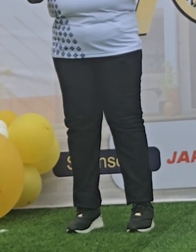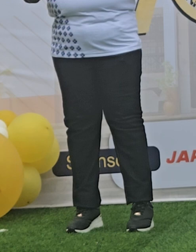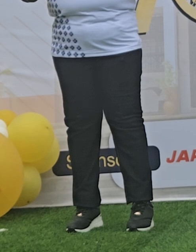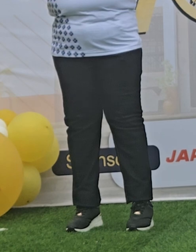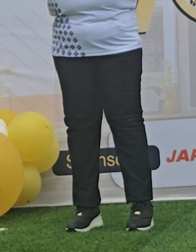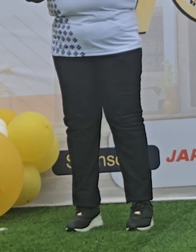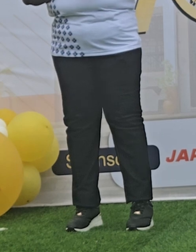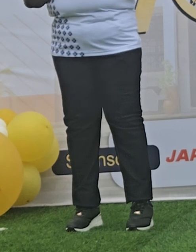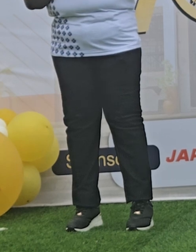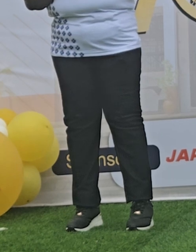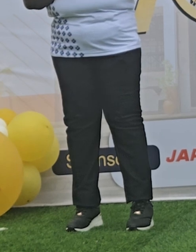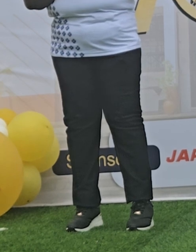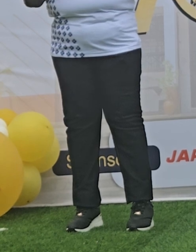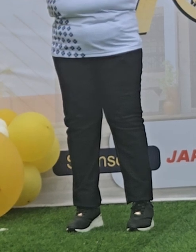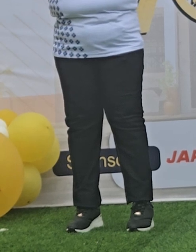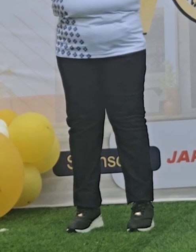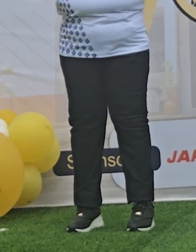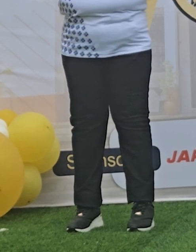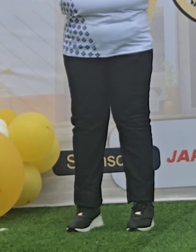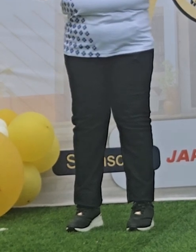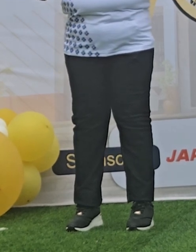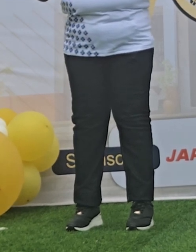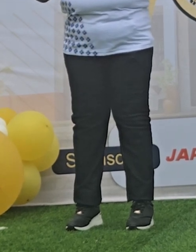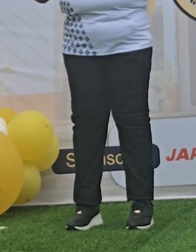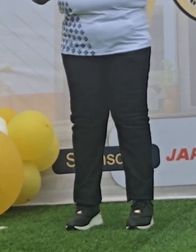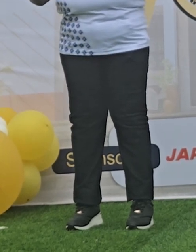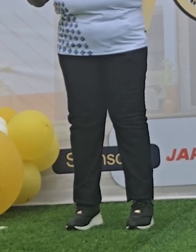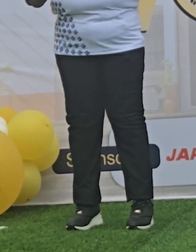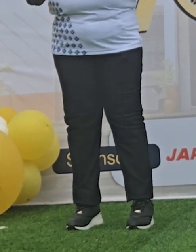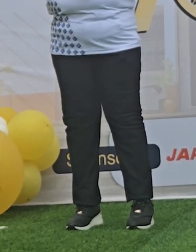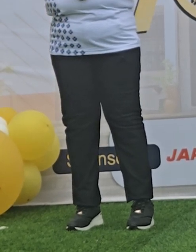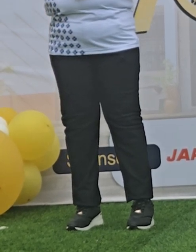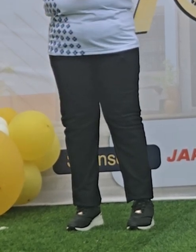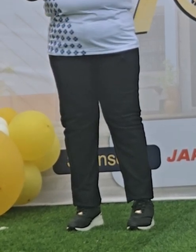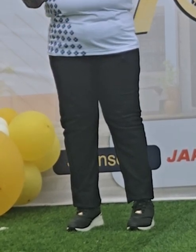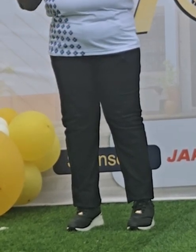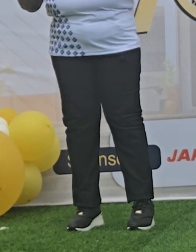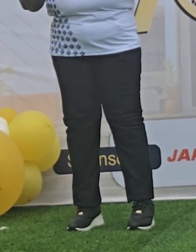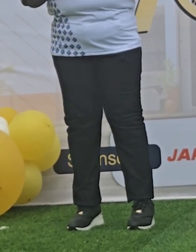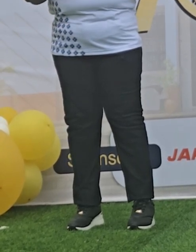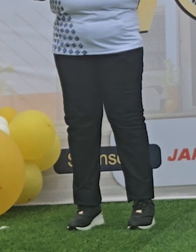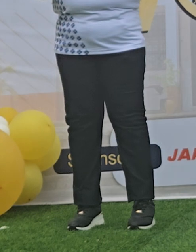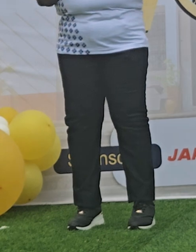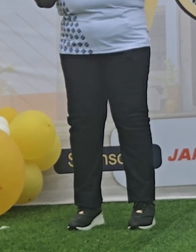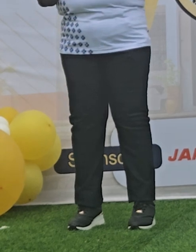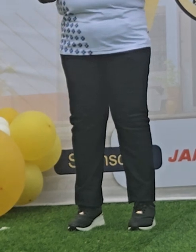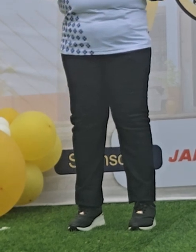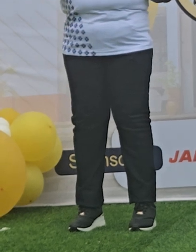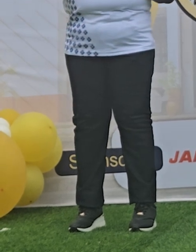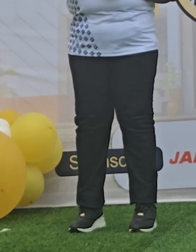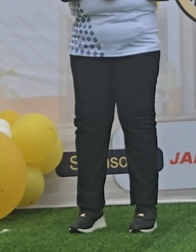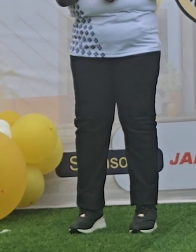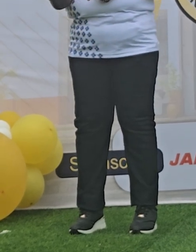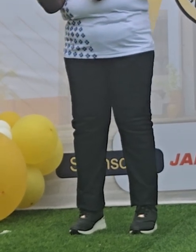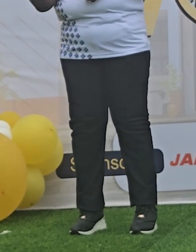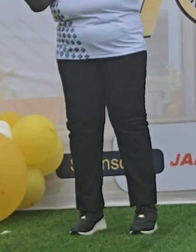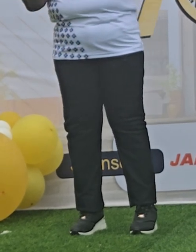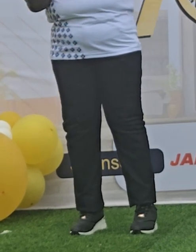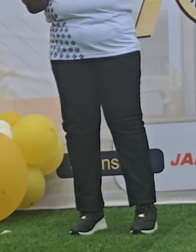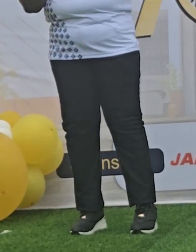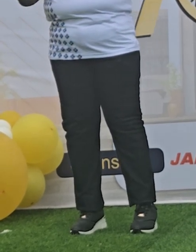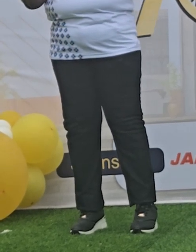expatriates. So they came here and served maximum 2 to 3 years.